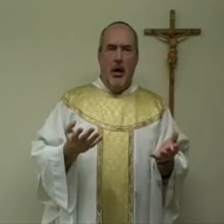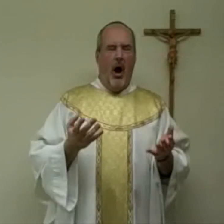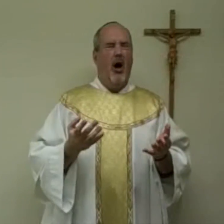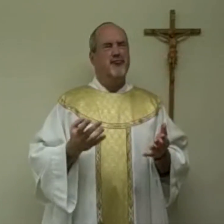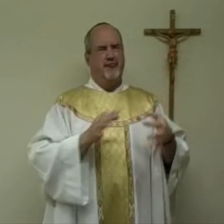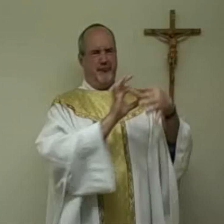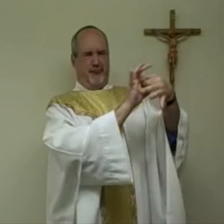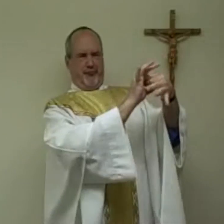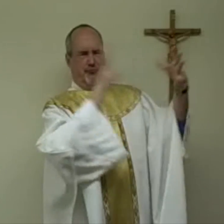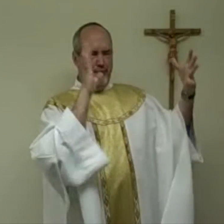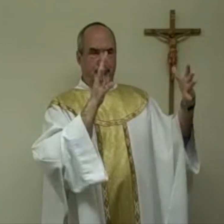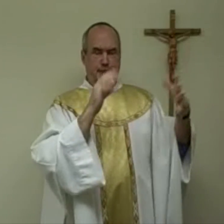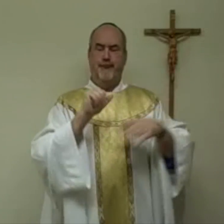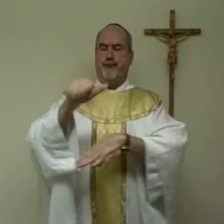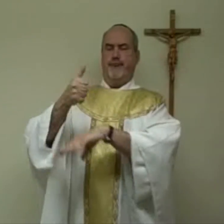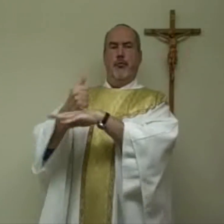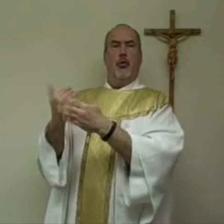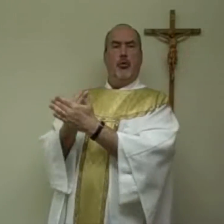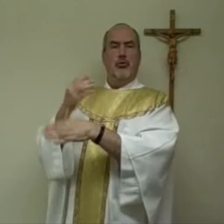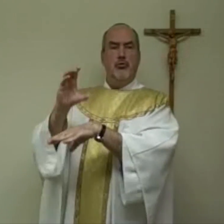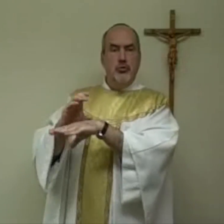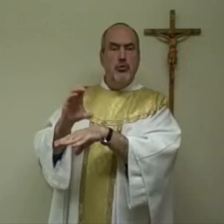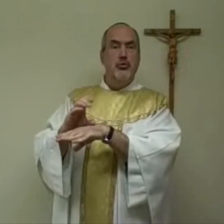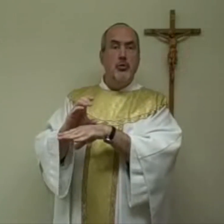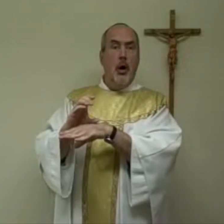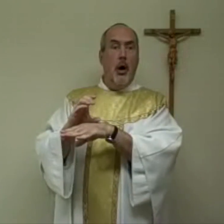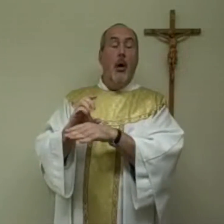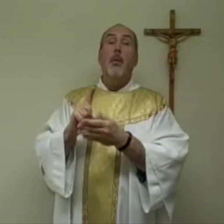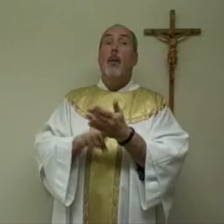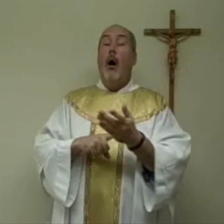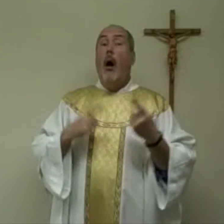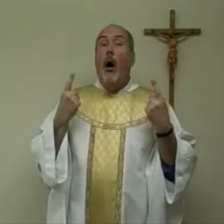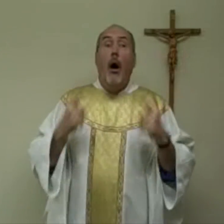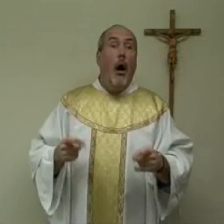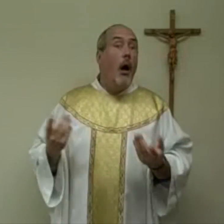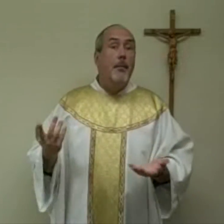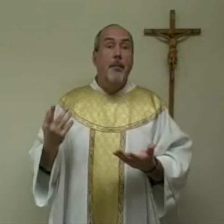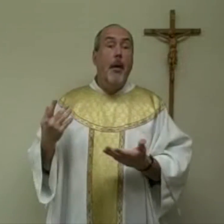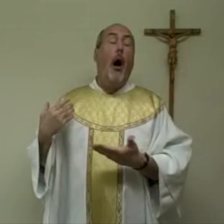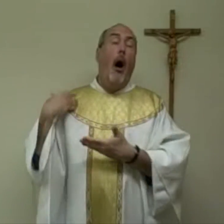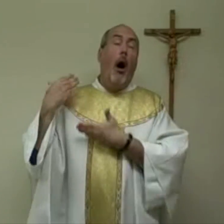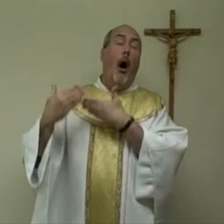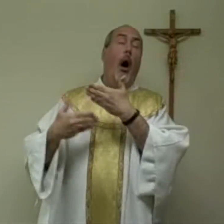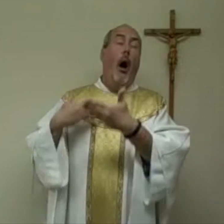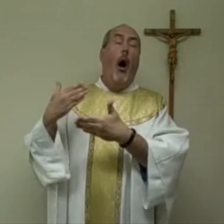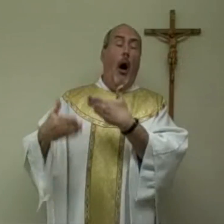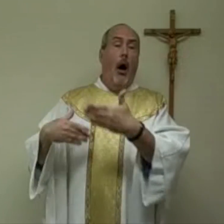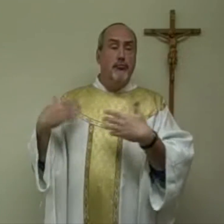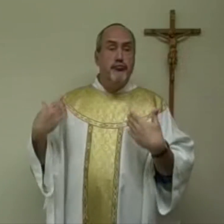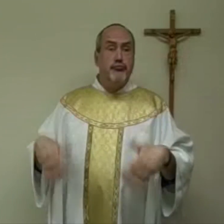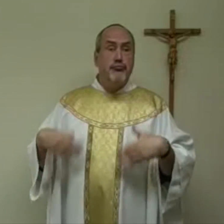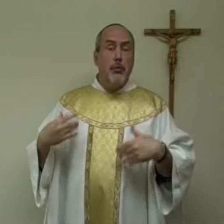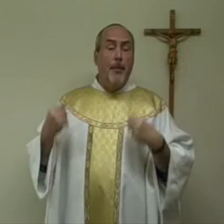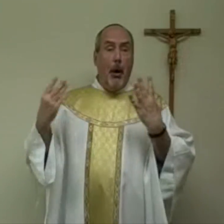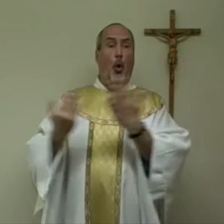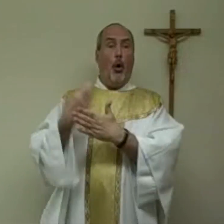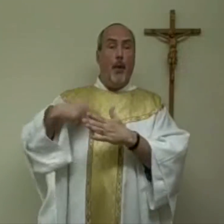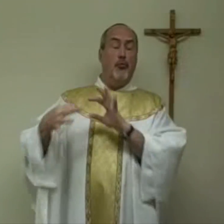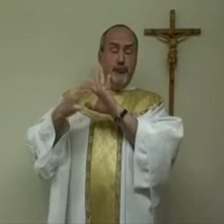and he just thought that the church wasn't following Jesus' teachings. So he went off and set up his own religion and church. And